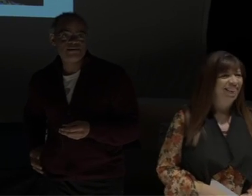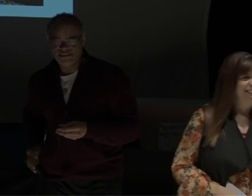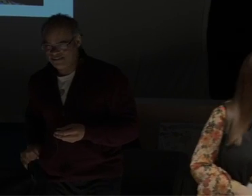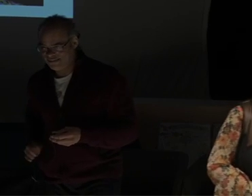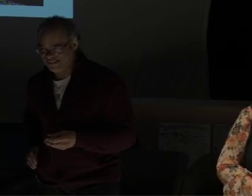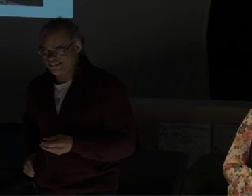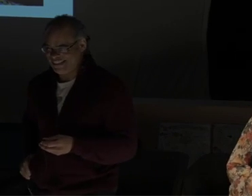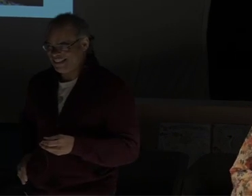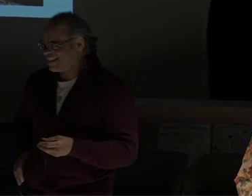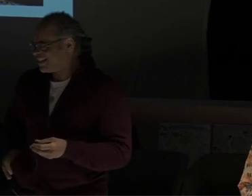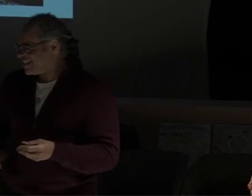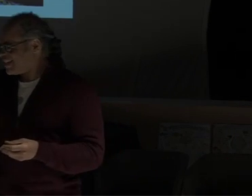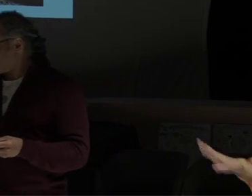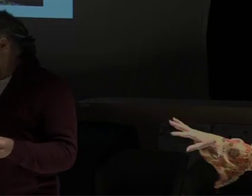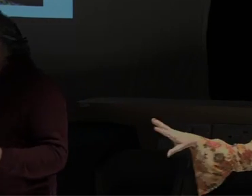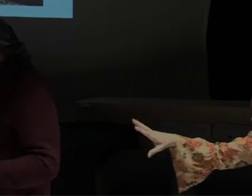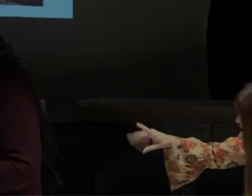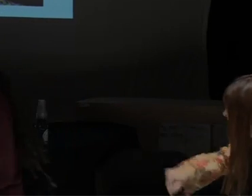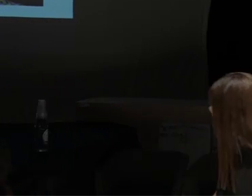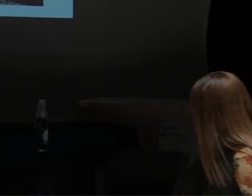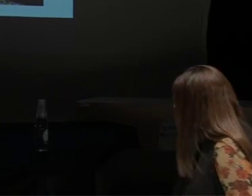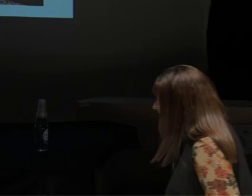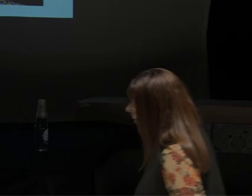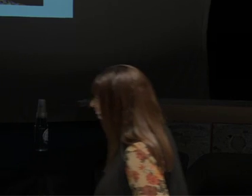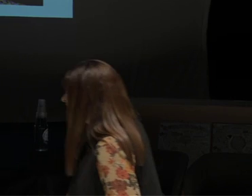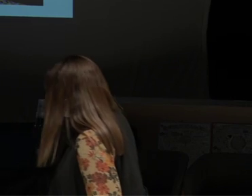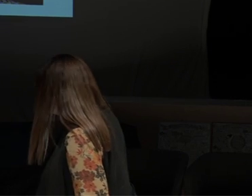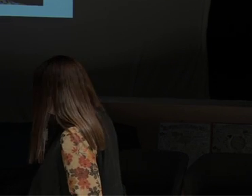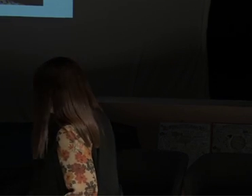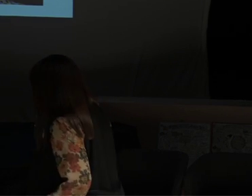Brilliant, done. Thank That was a you. wrap. Thank you all very much indeed. Lunch is served at the